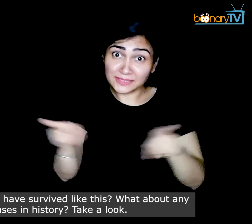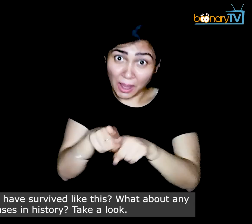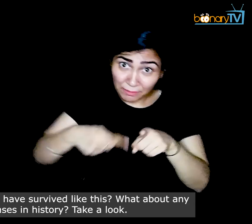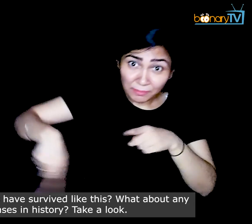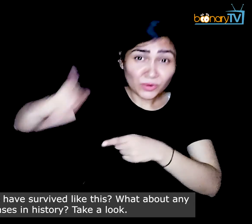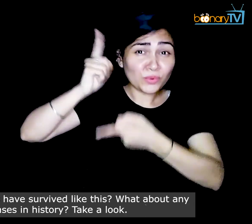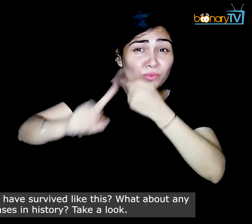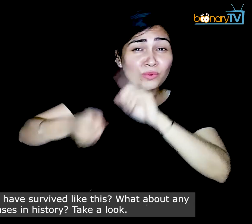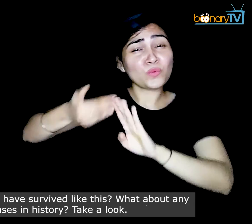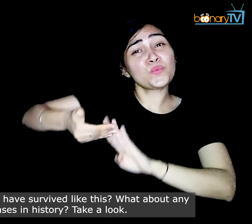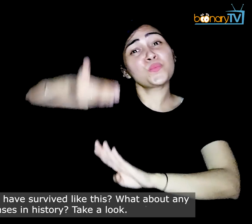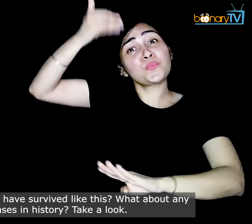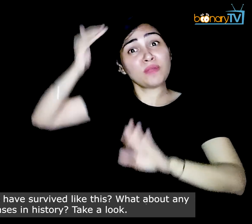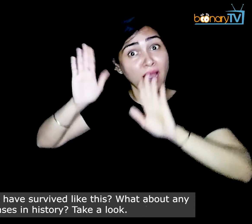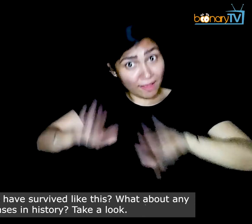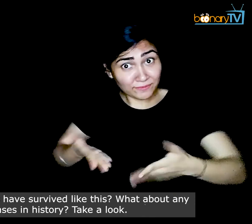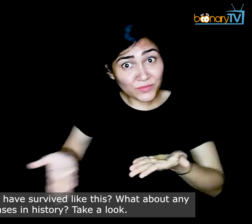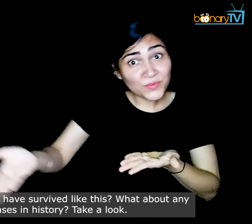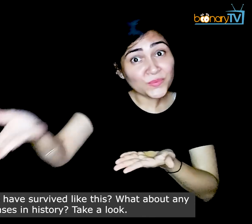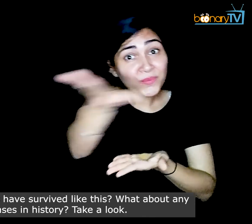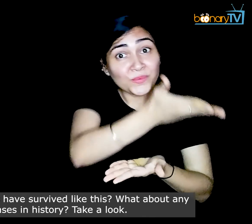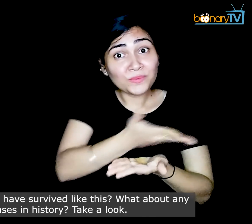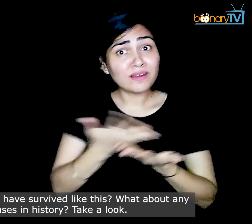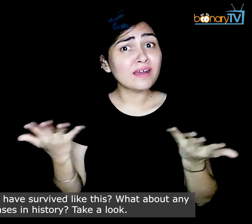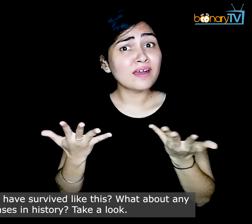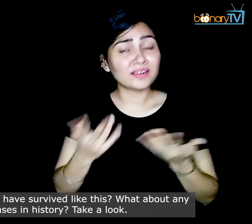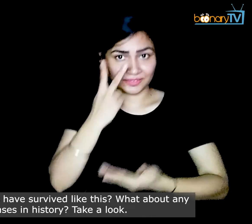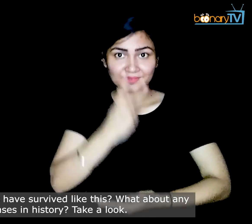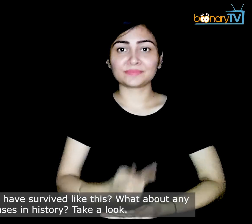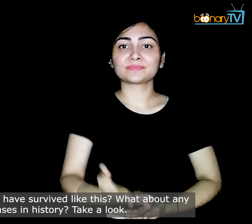other cases in history? Take a look.